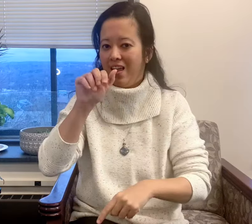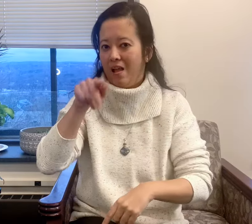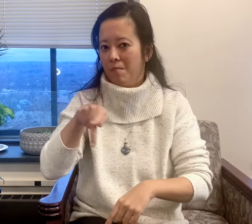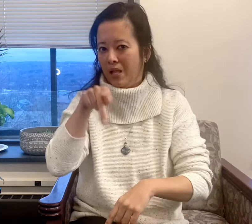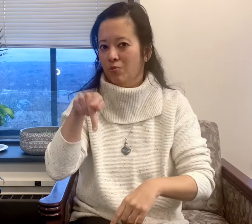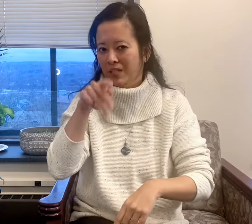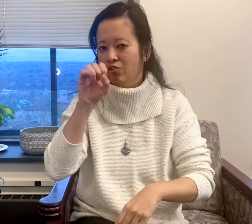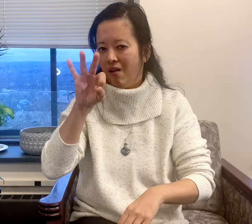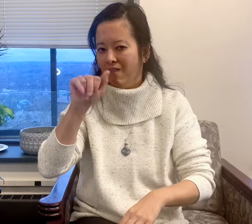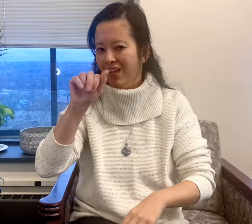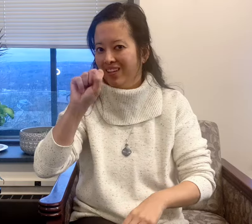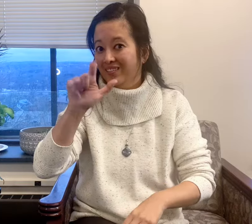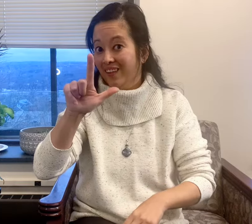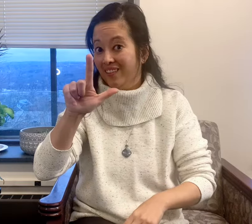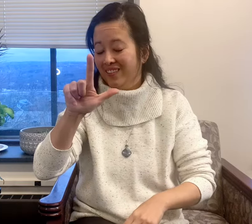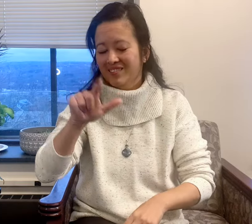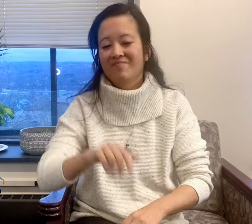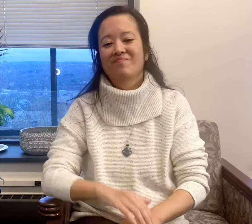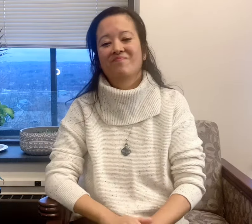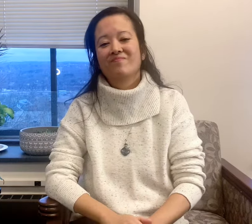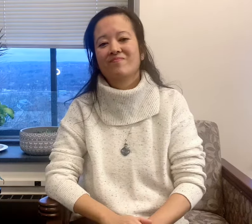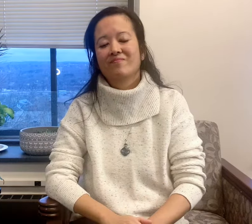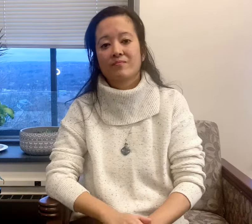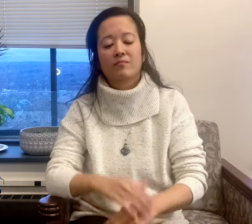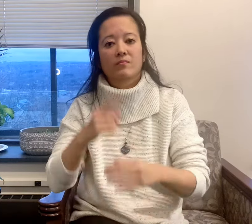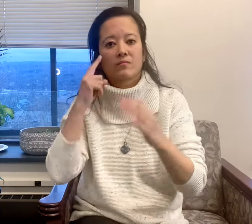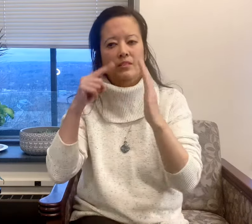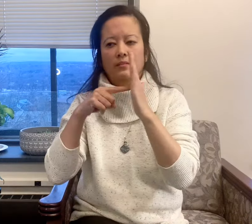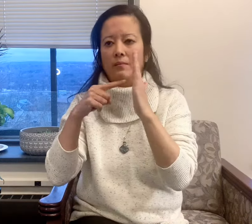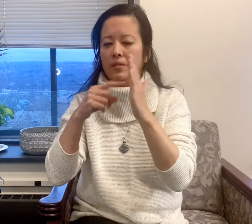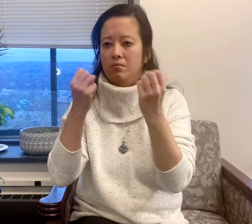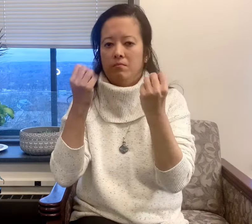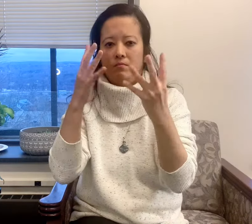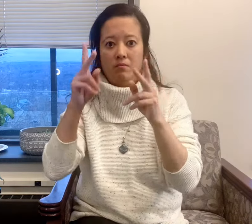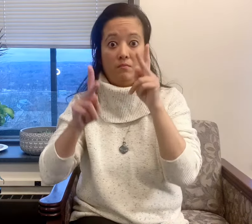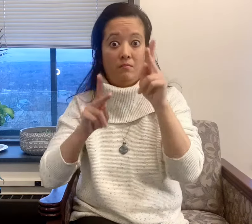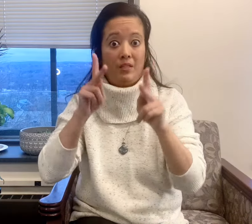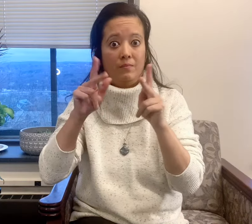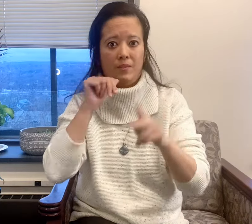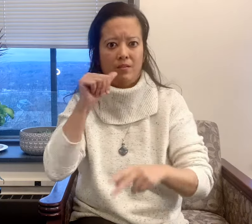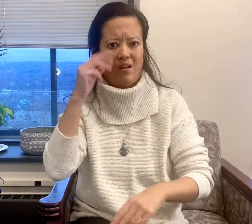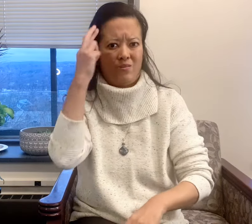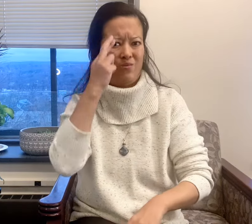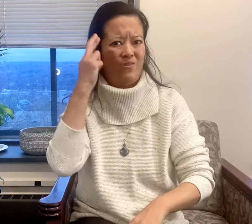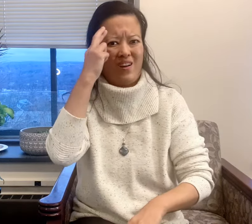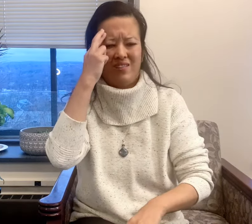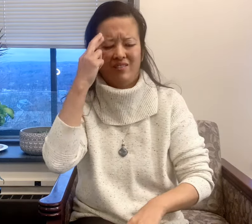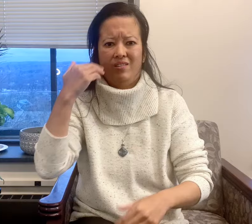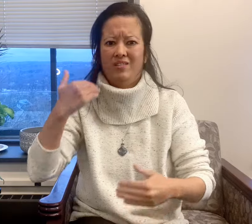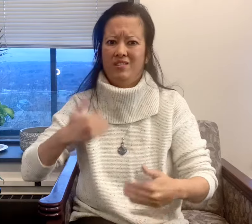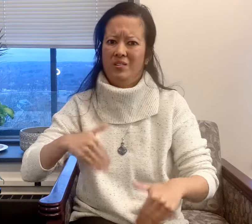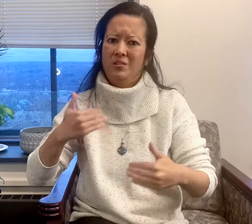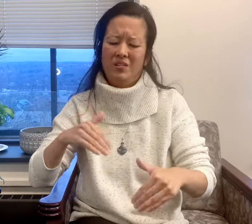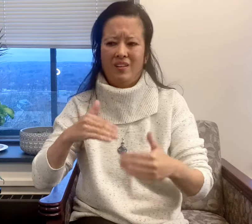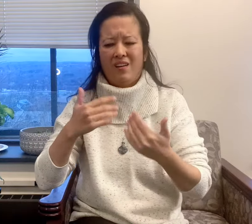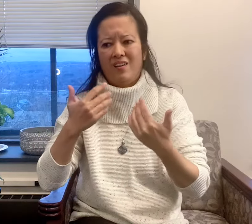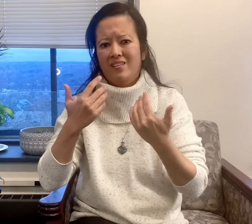It's required that you understand the American Sign Language parameters. Many people don't